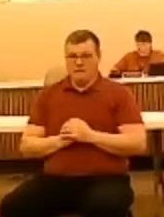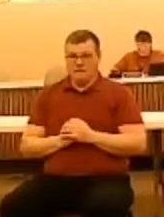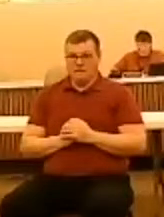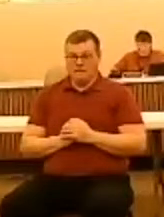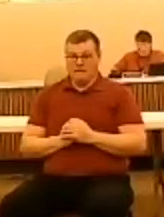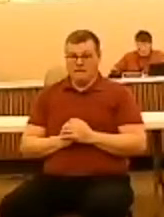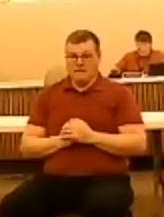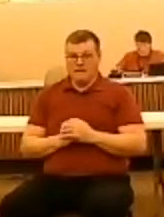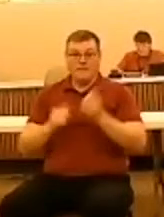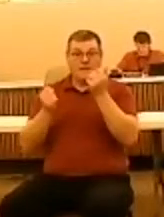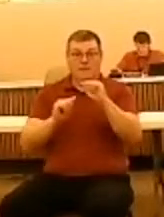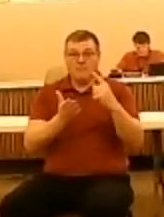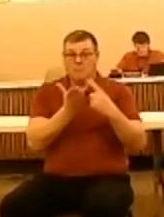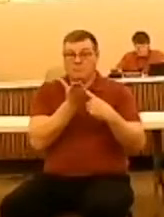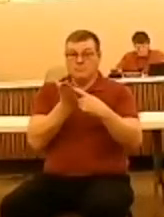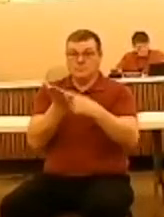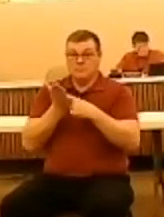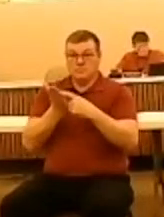Any discussion?